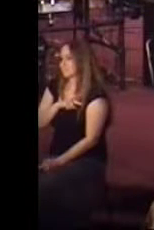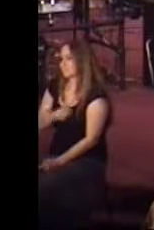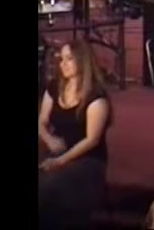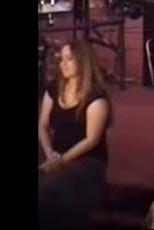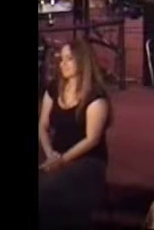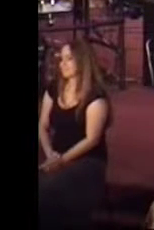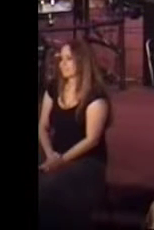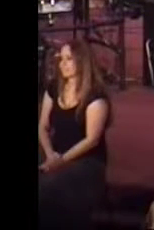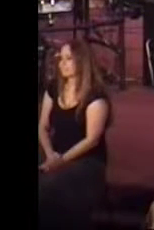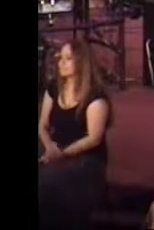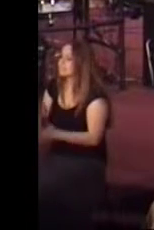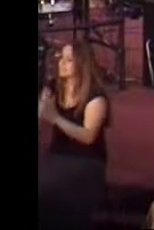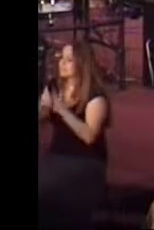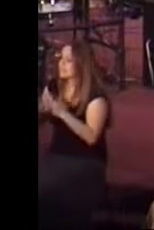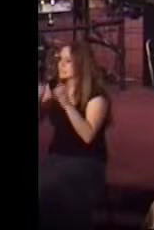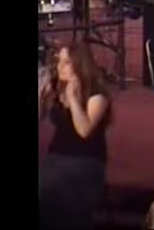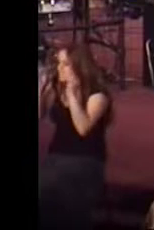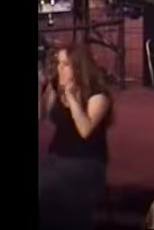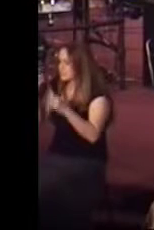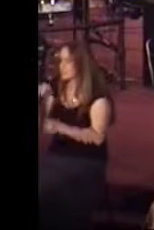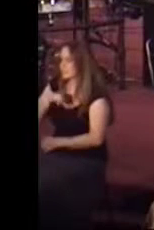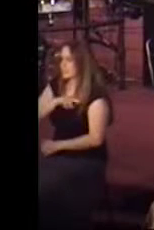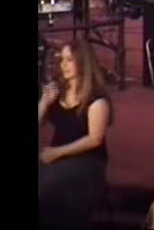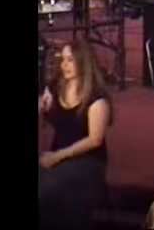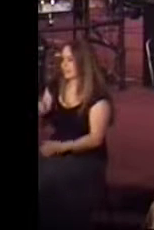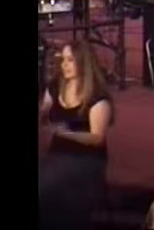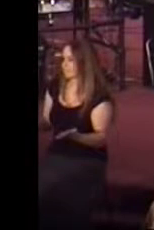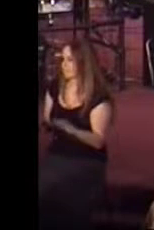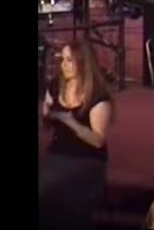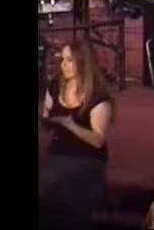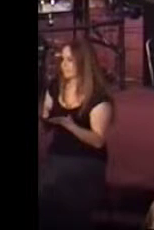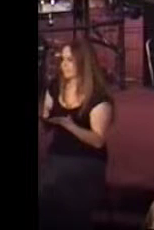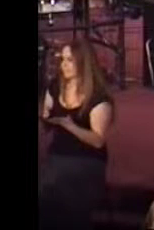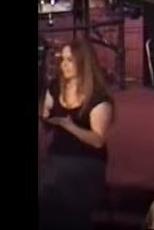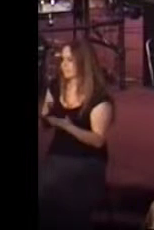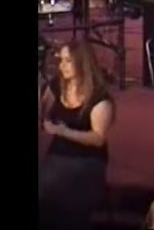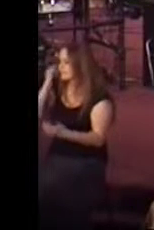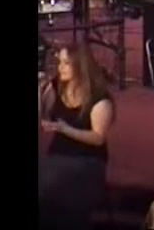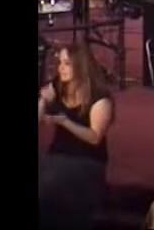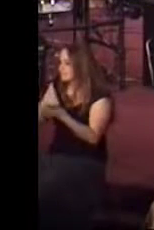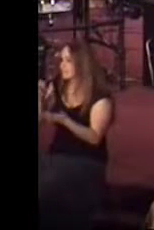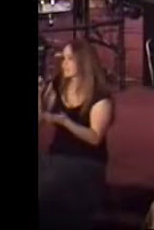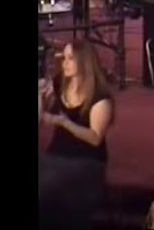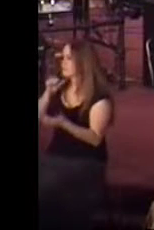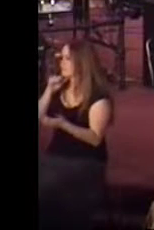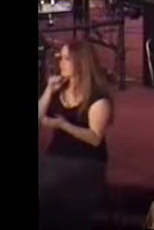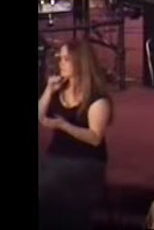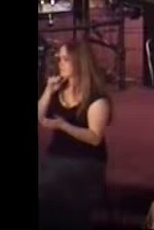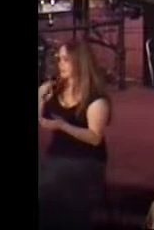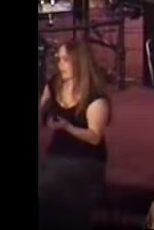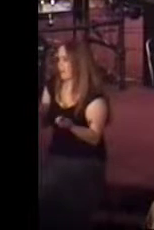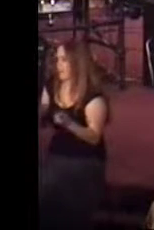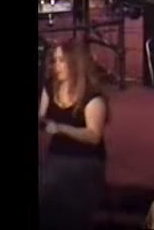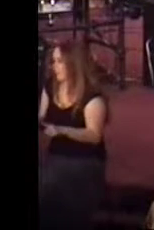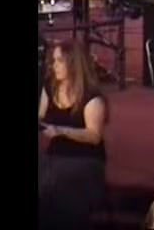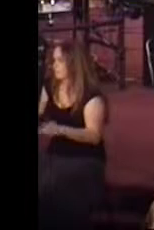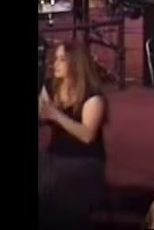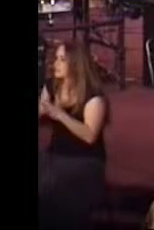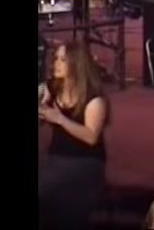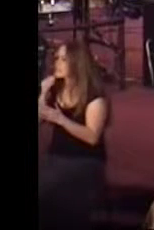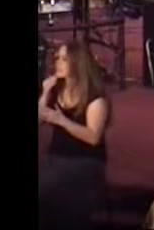And Jesus teaches us that here. Even if the miracle doesn't happen, Jesus says, thank you, God, for hearing